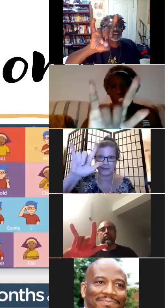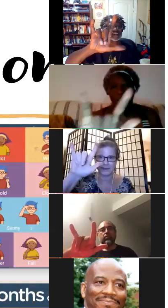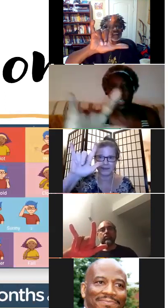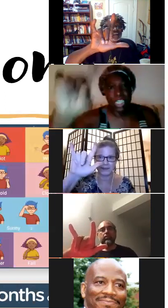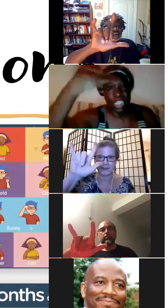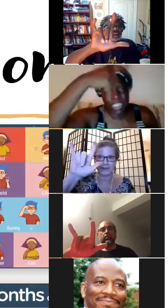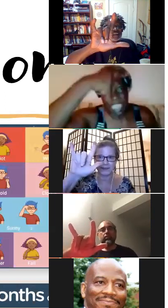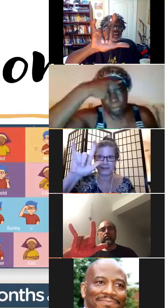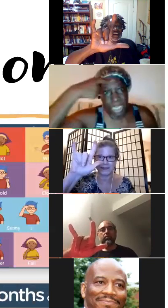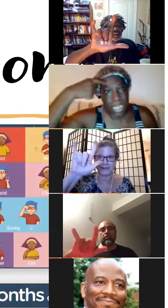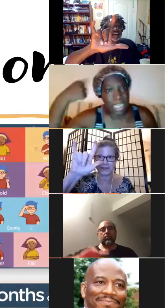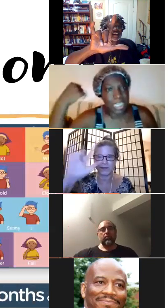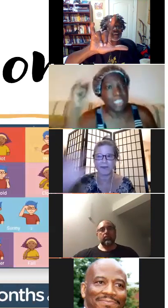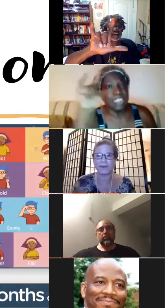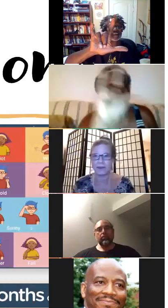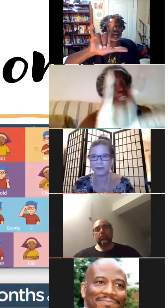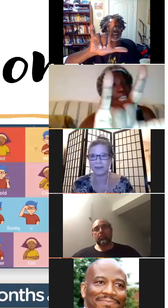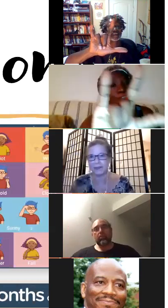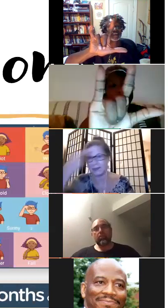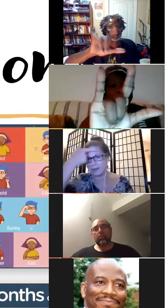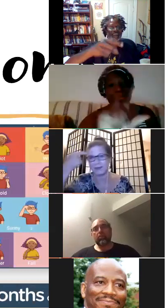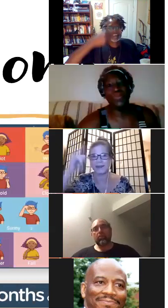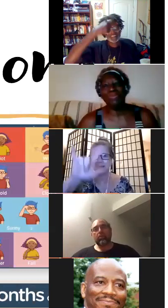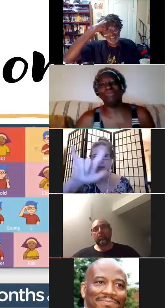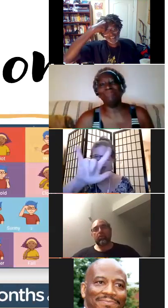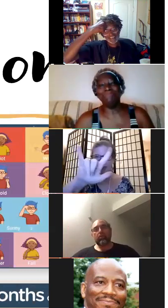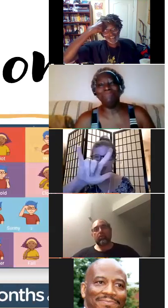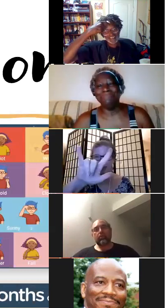okay. So you can just say because I love you.